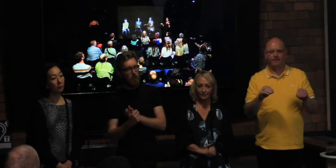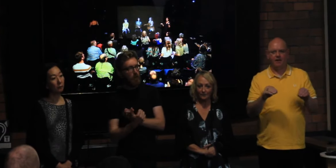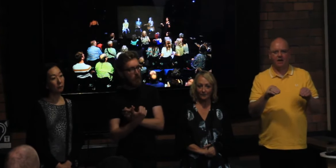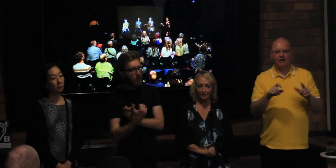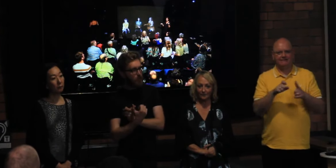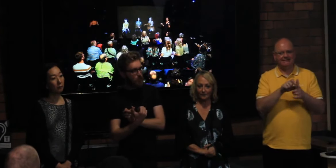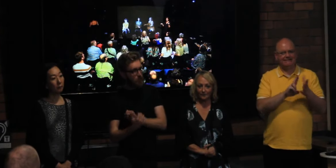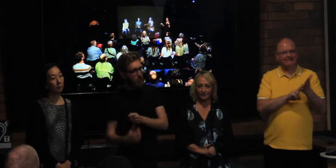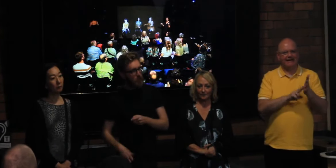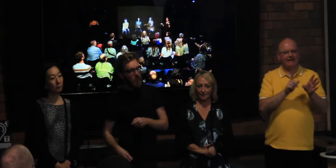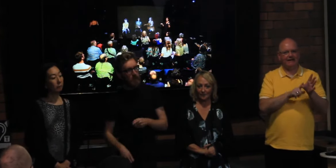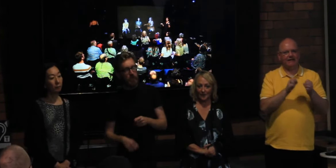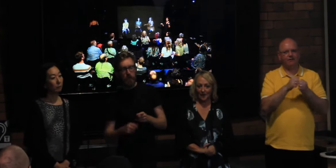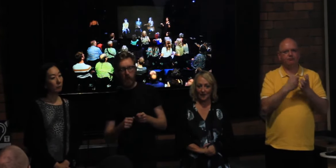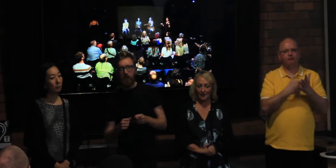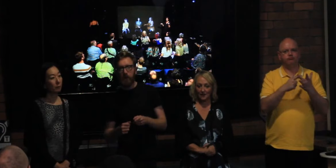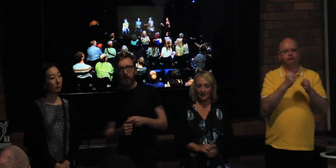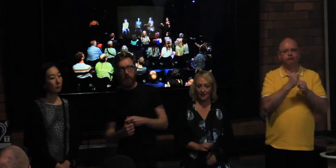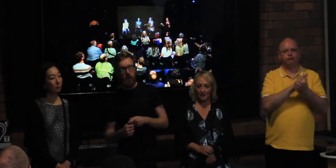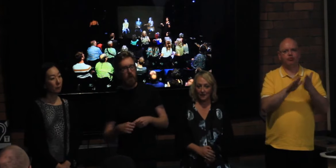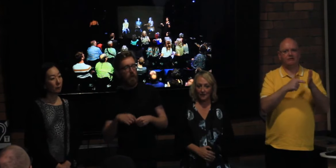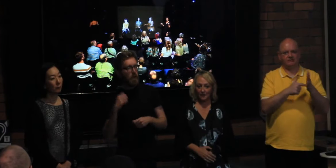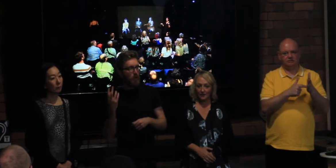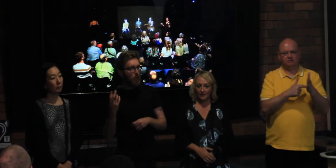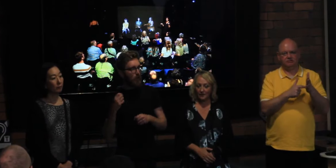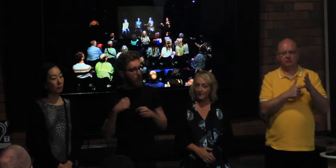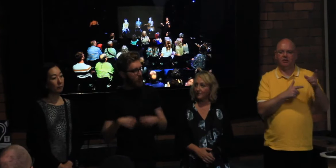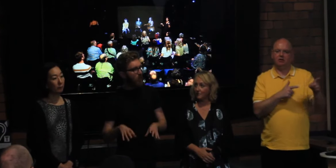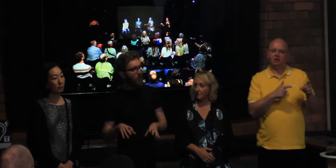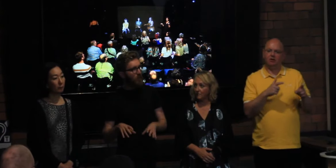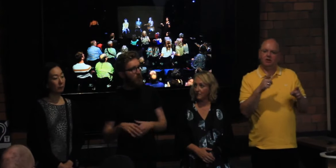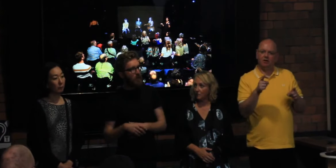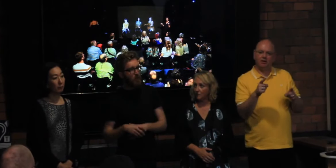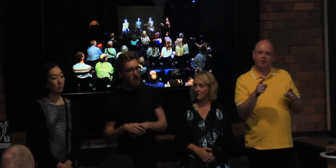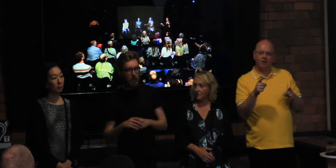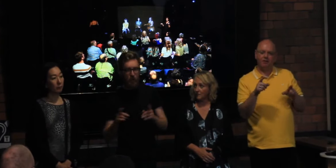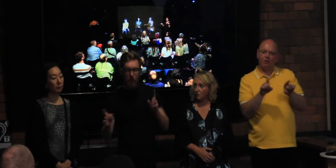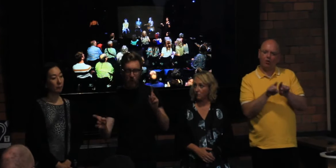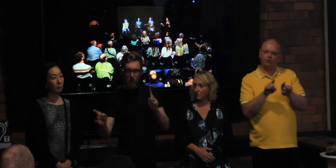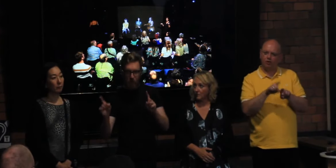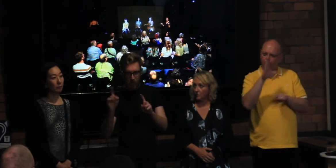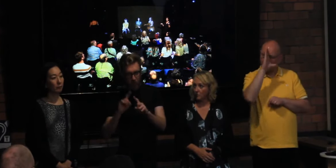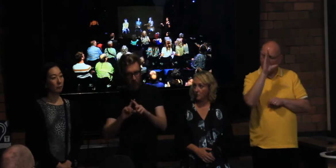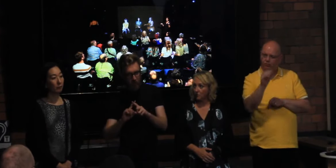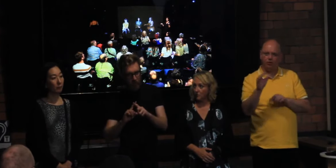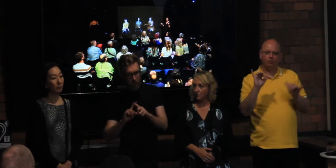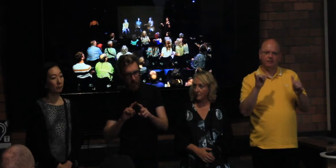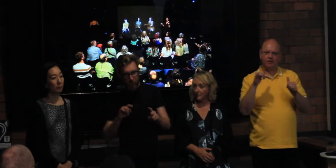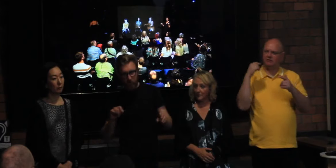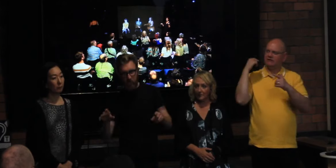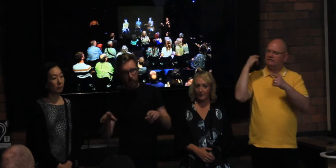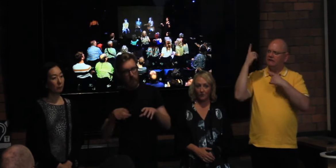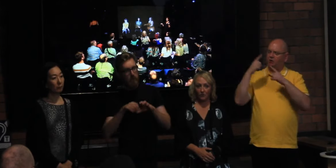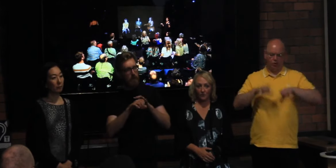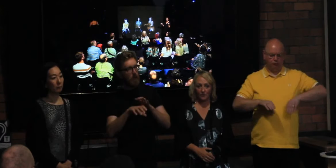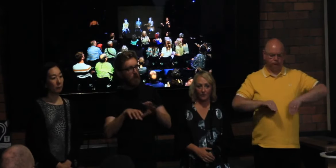hearing experience. It isn't just that when you hear a noise there's a vibration that matches it. There are moments where the two cross over, but there's